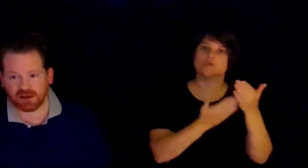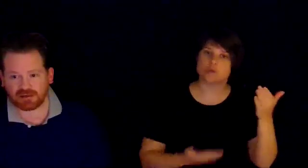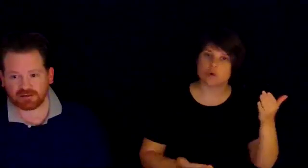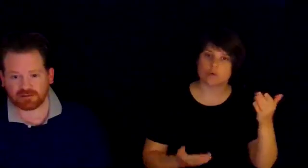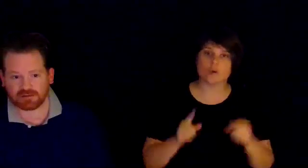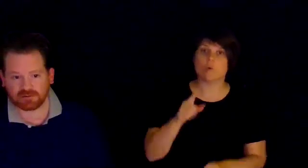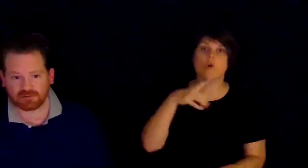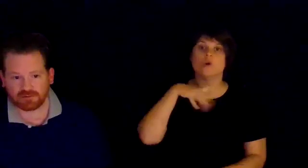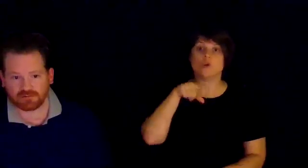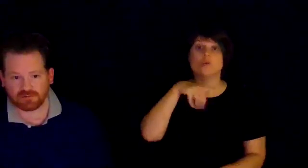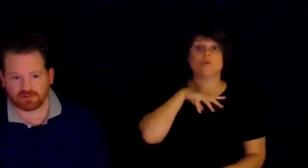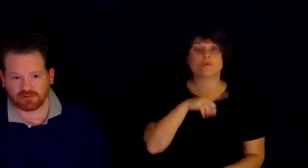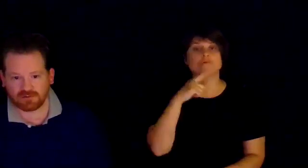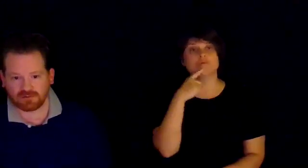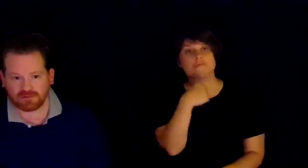the NDIA.